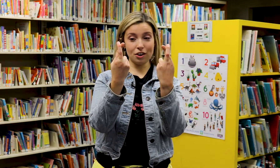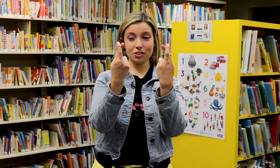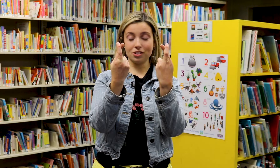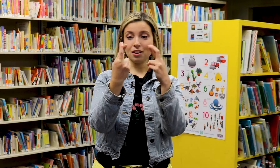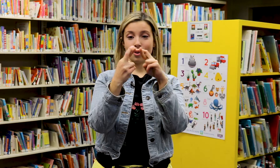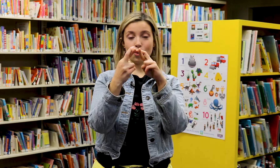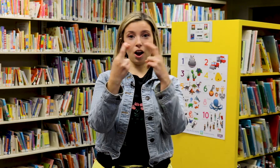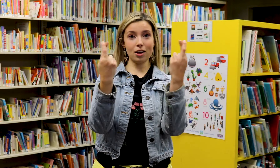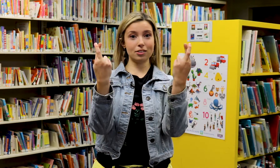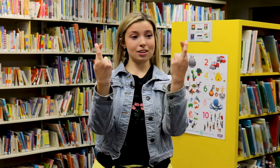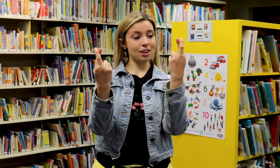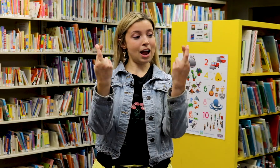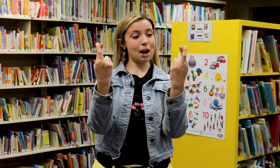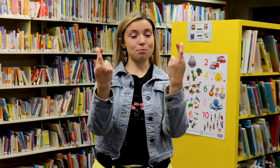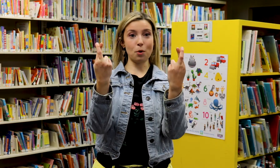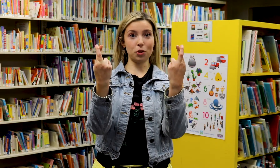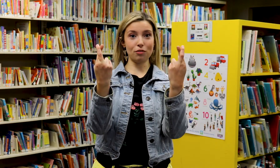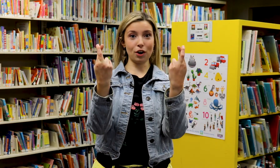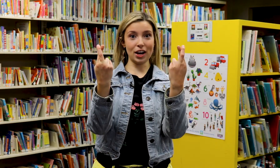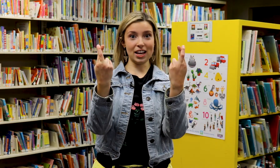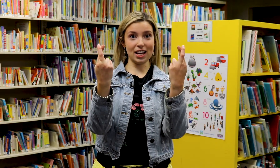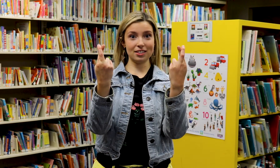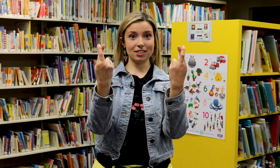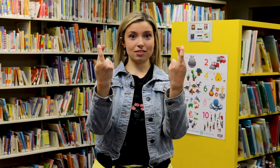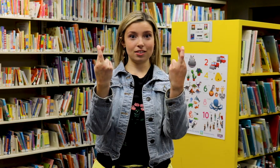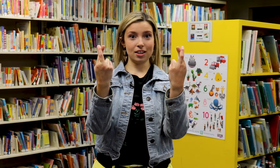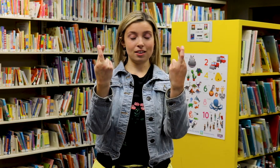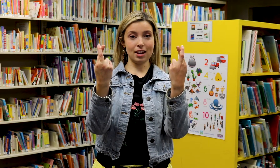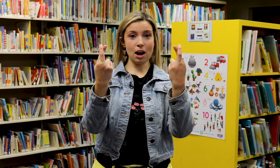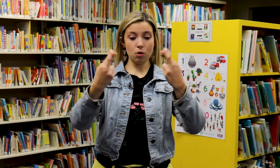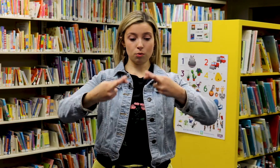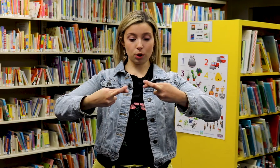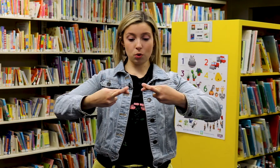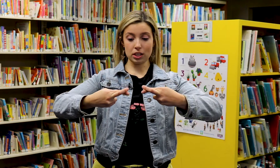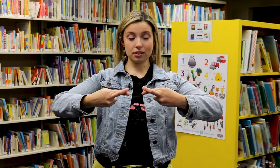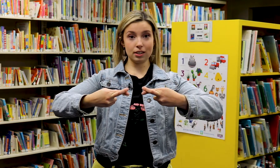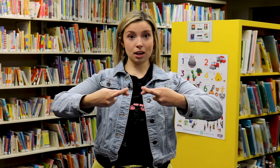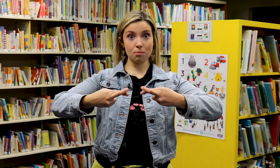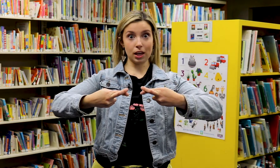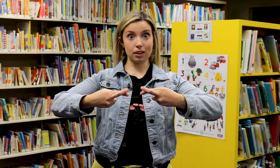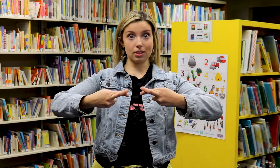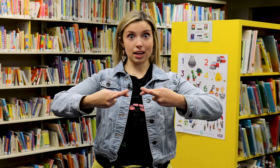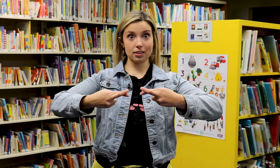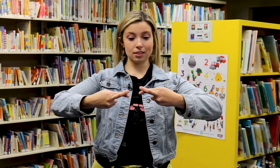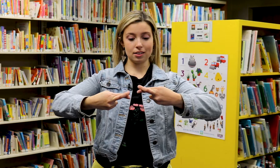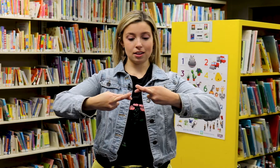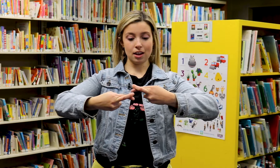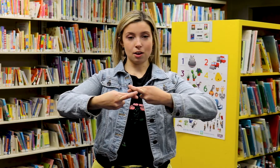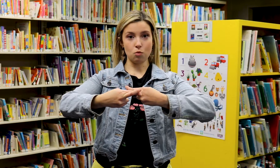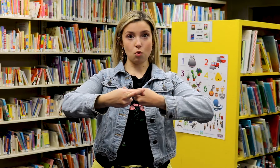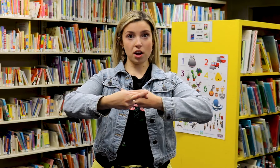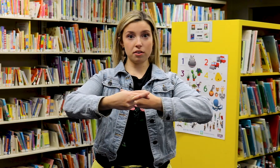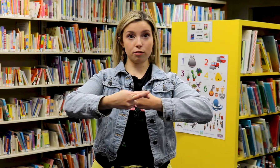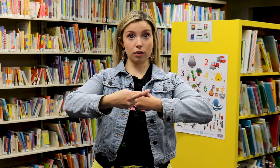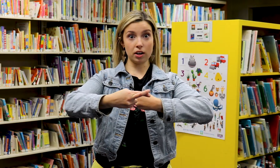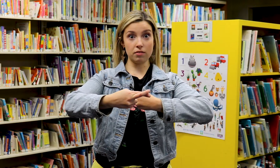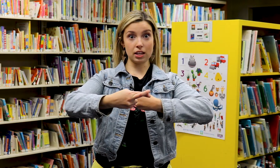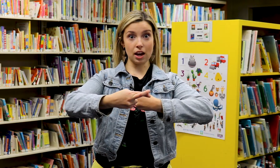fingers crossed on both of our hands. Now we're going to stick them like this, and one in front of the